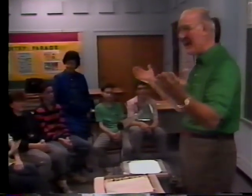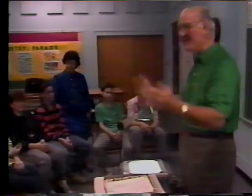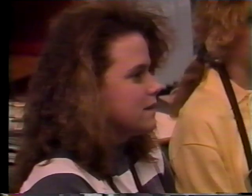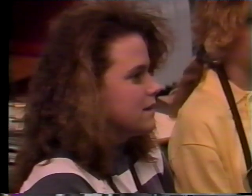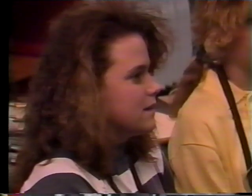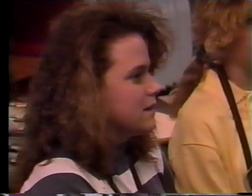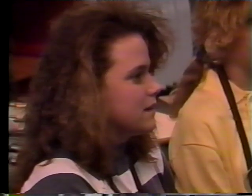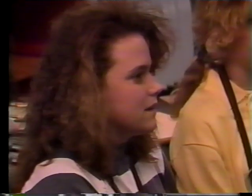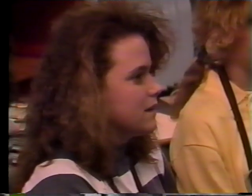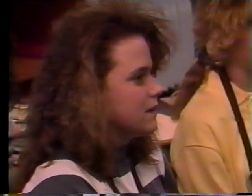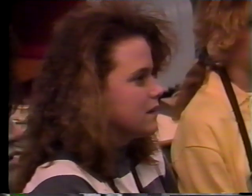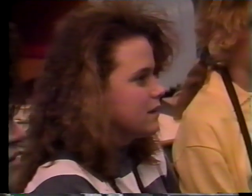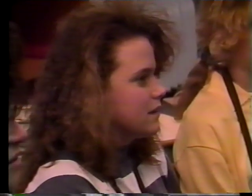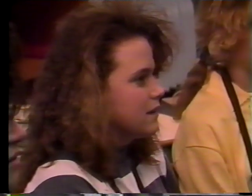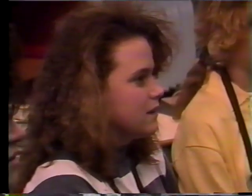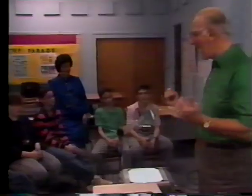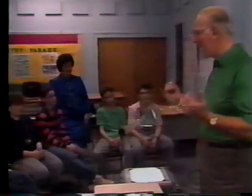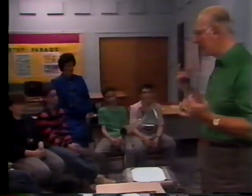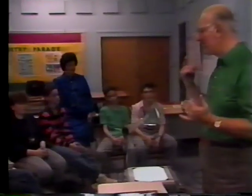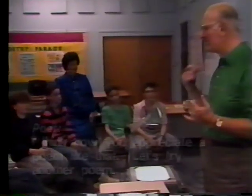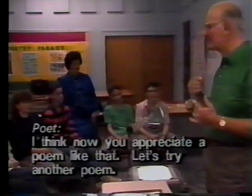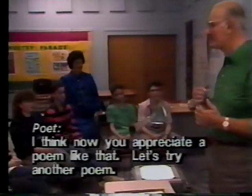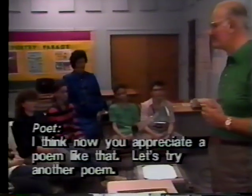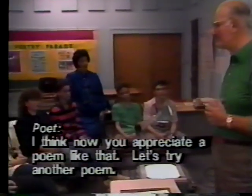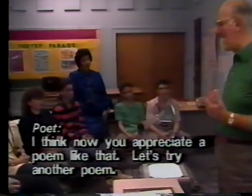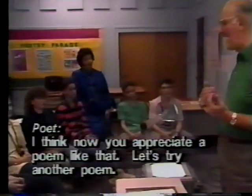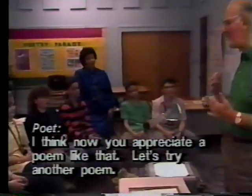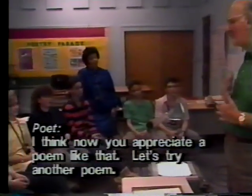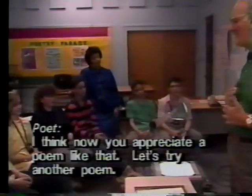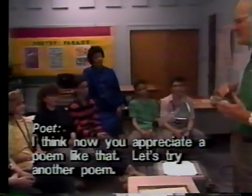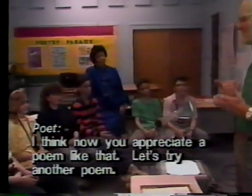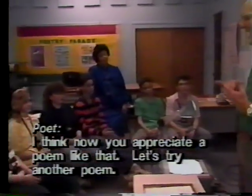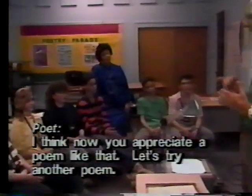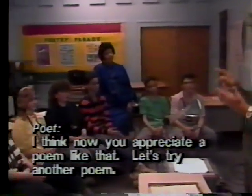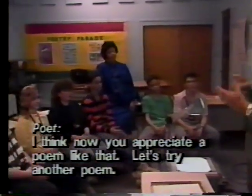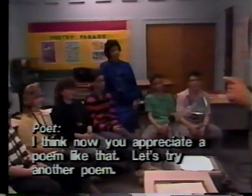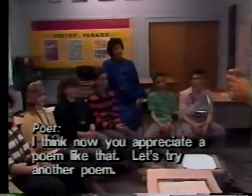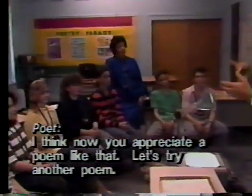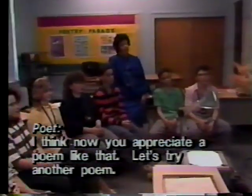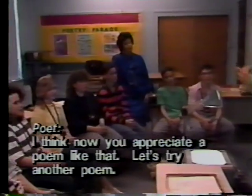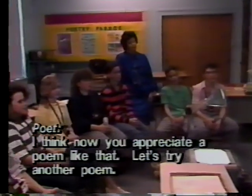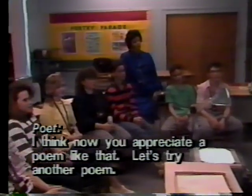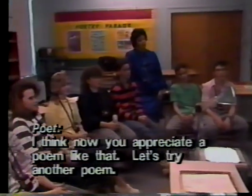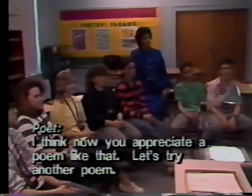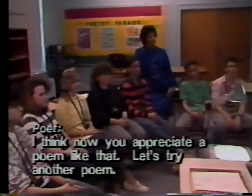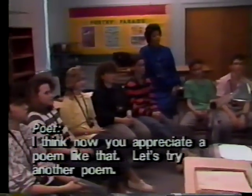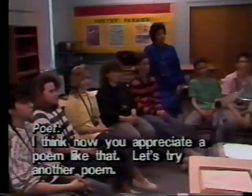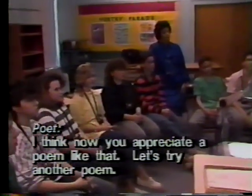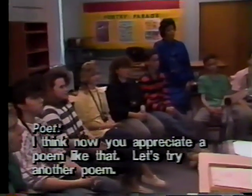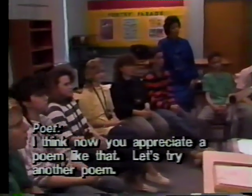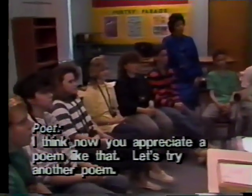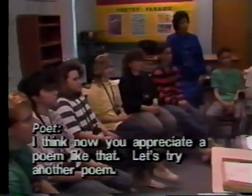air. I think now you appreciate a poem like that, we will try some other